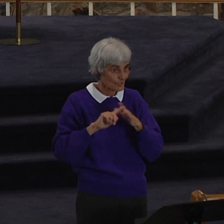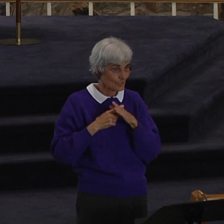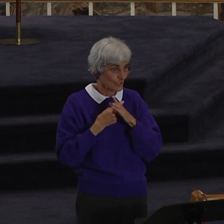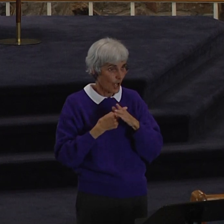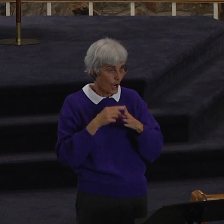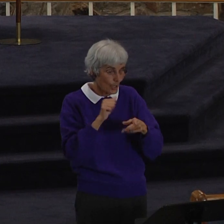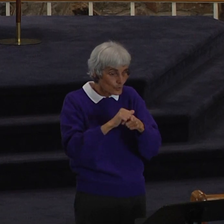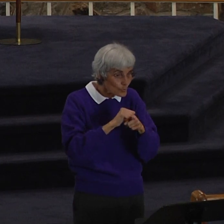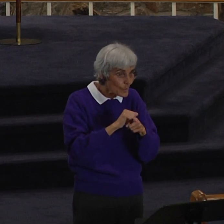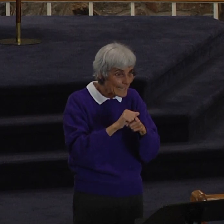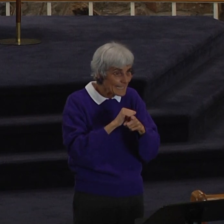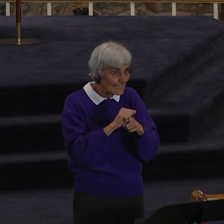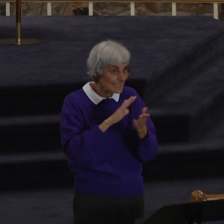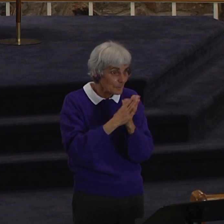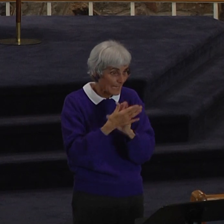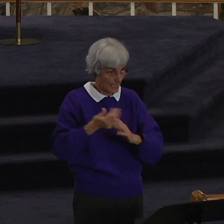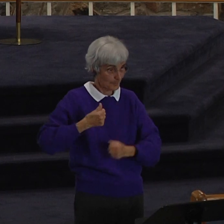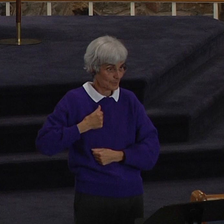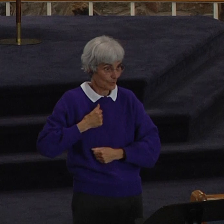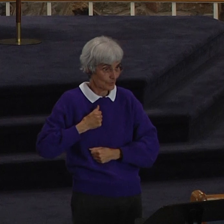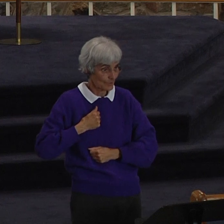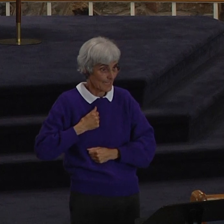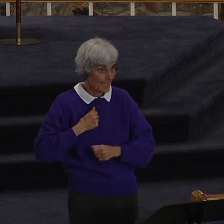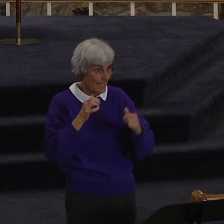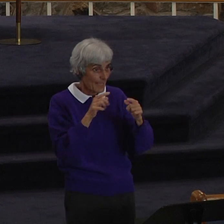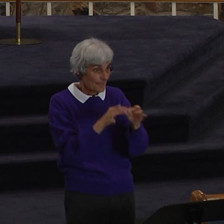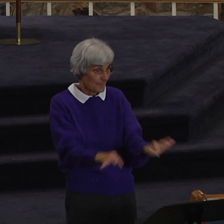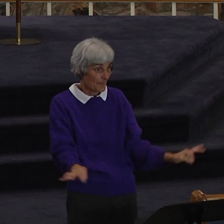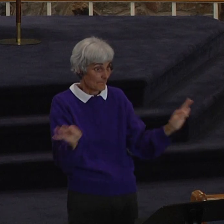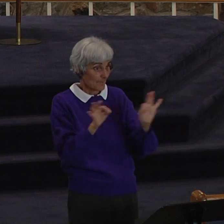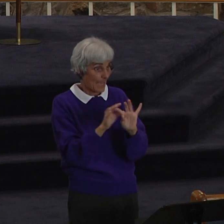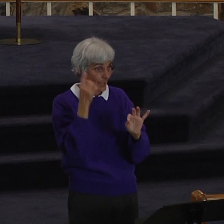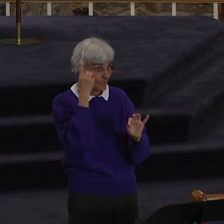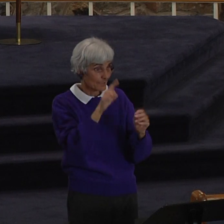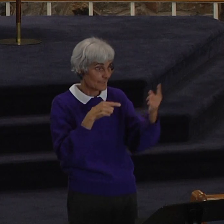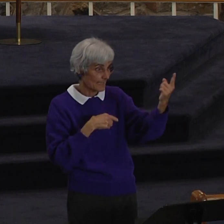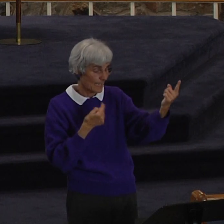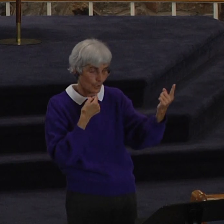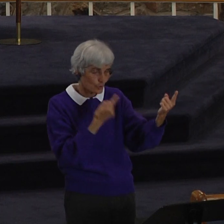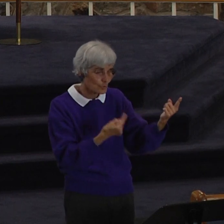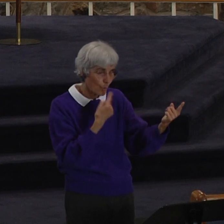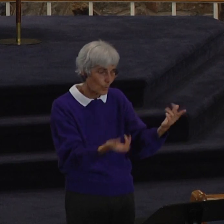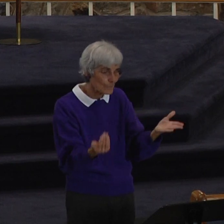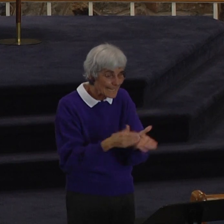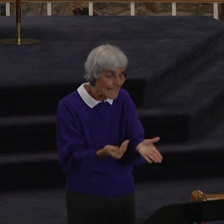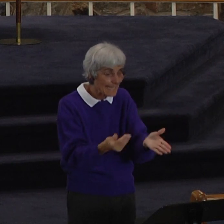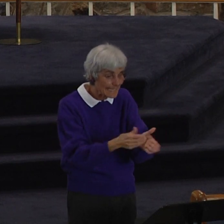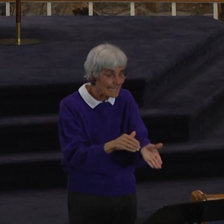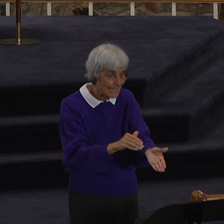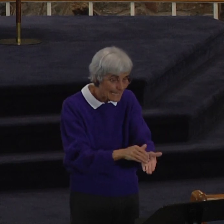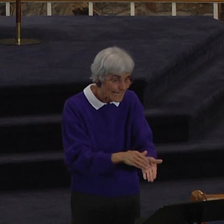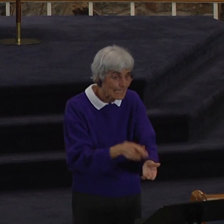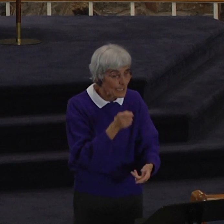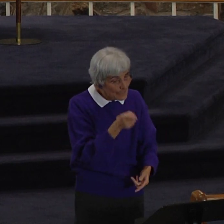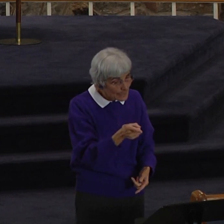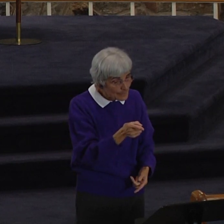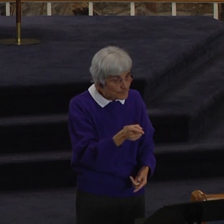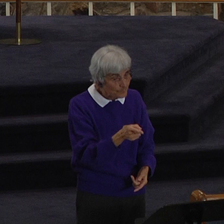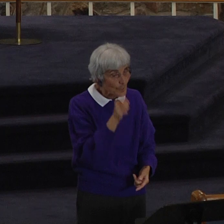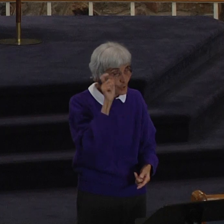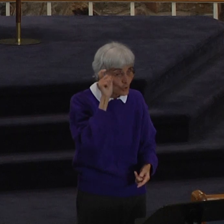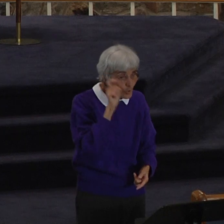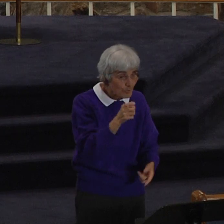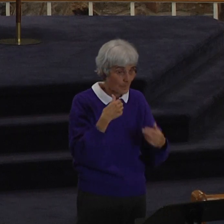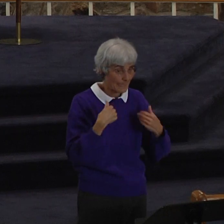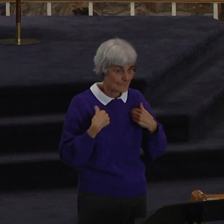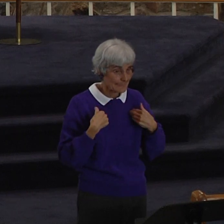training environment and the Army value of selfless service, they are told over and over again. Put the welfare